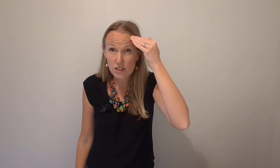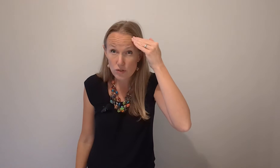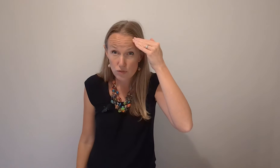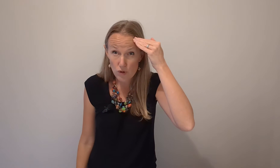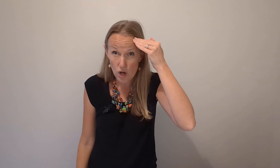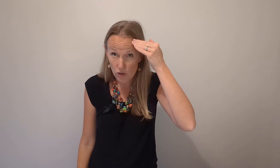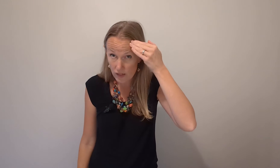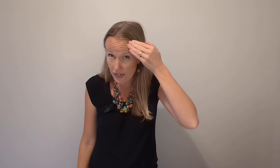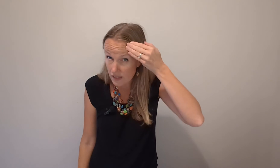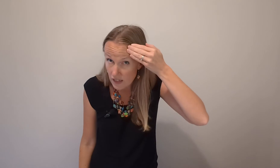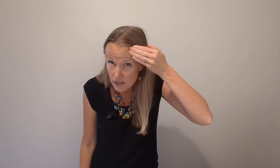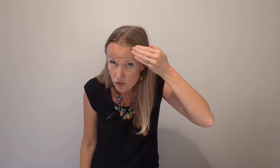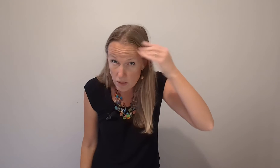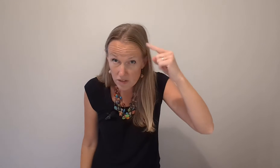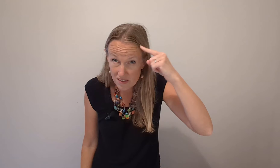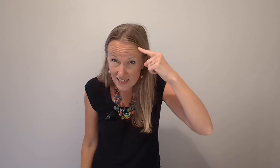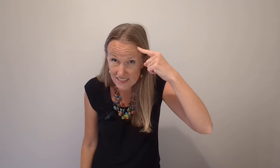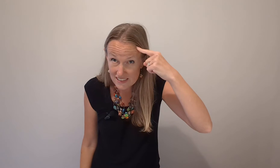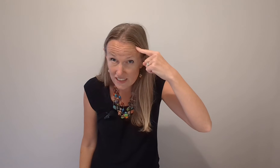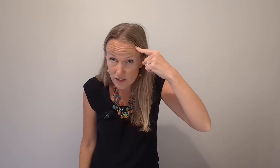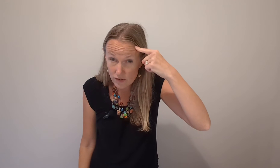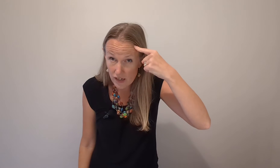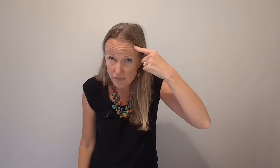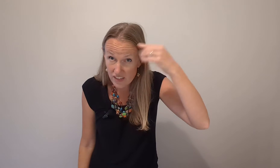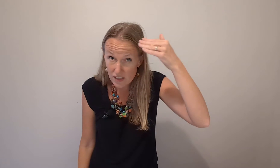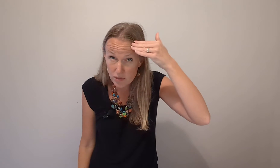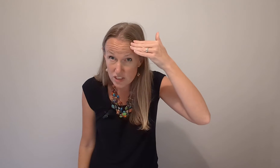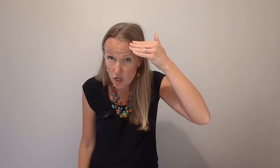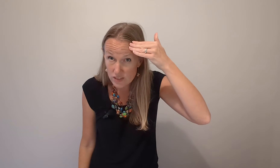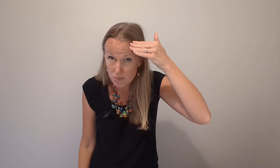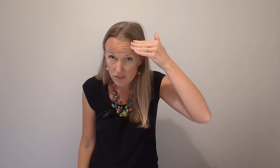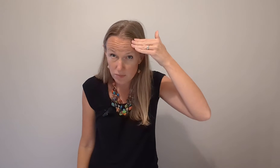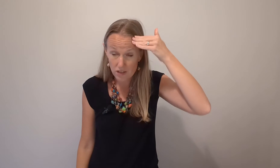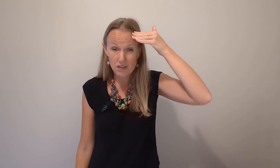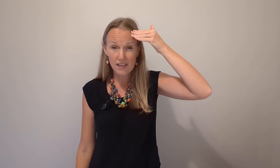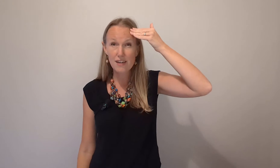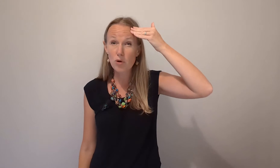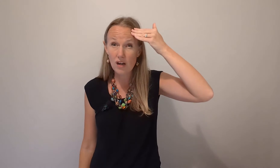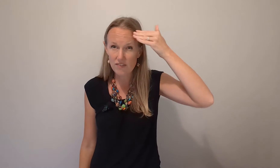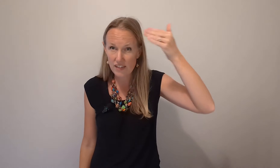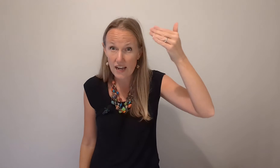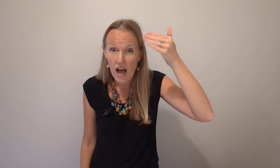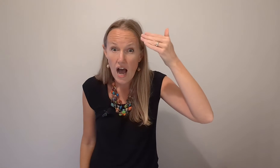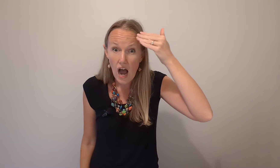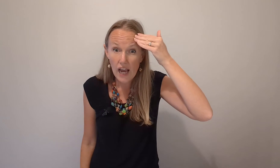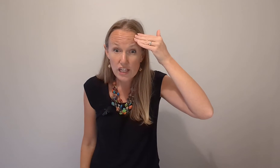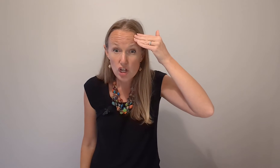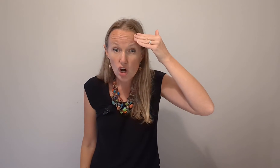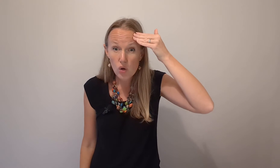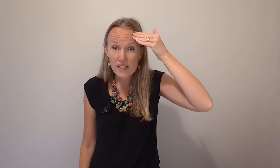to go to no, okay? So remember, think as a single finger, but no is multiple, okay? You're more confident. I know